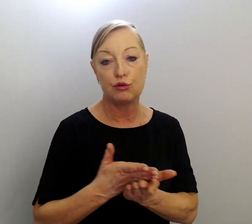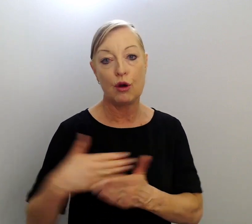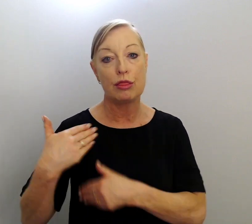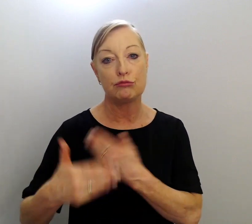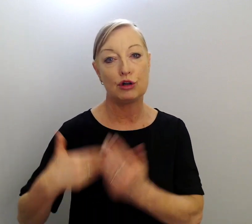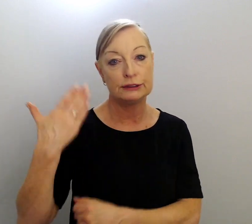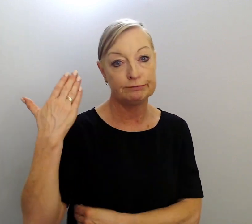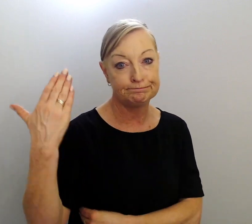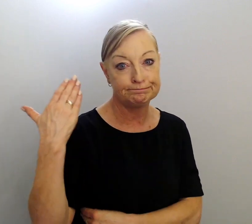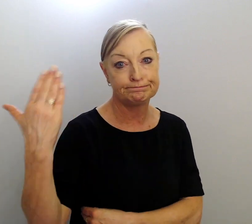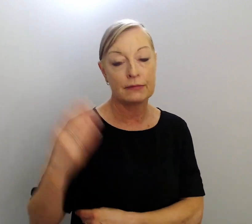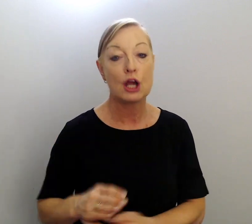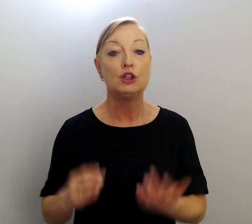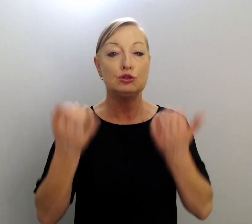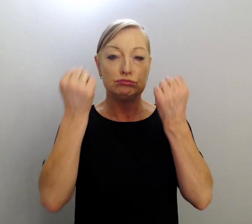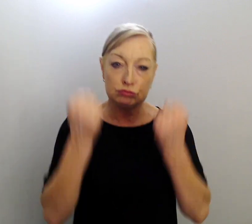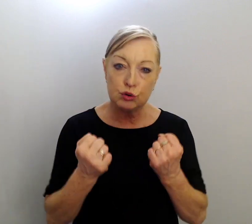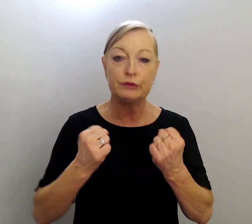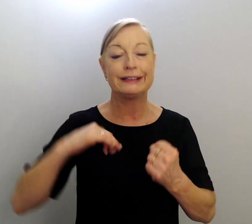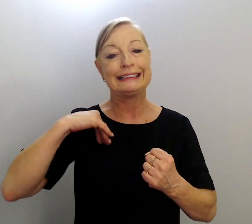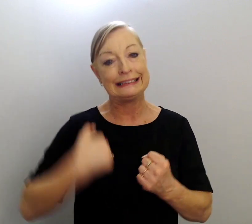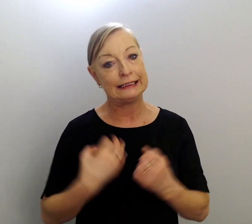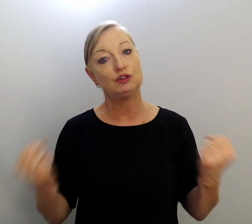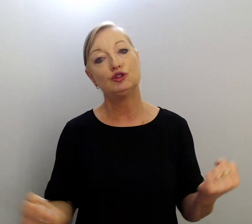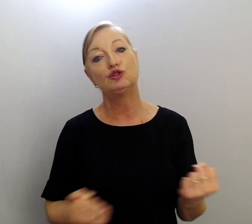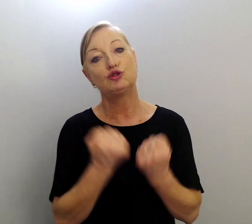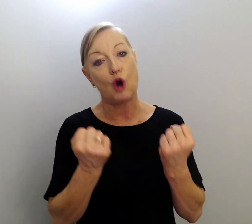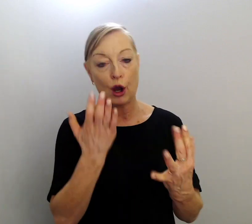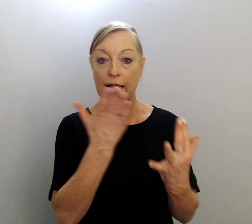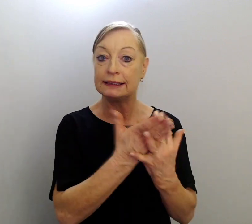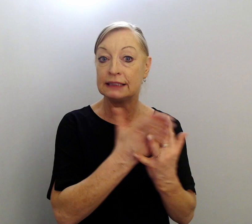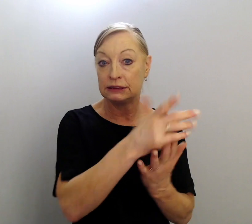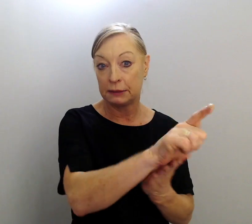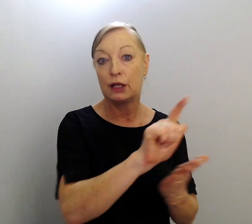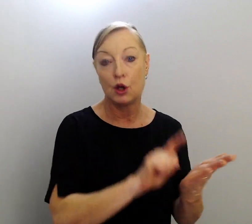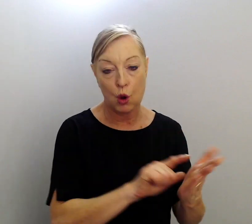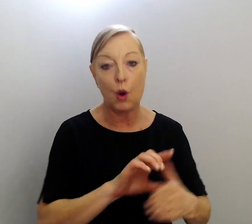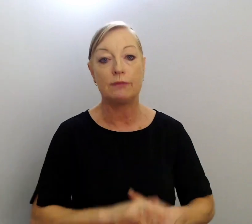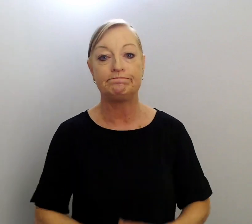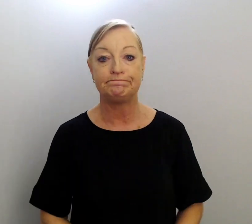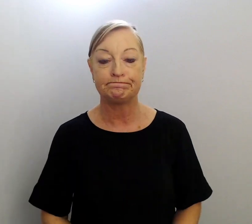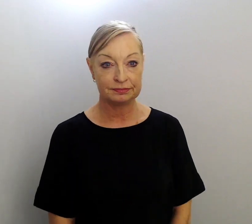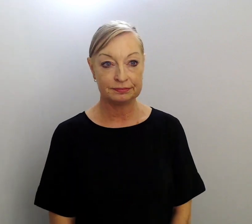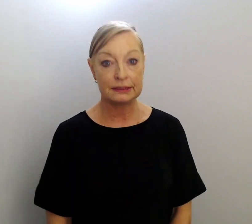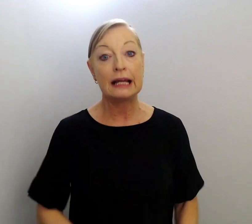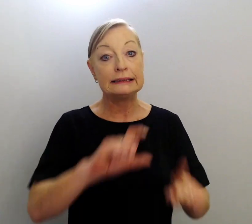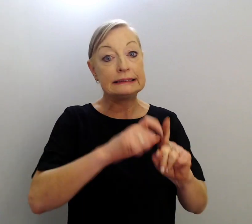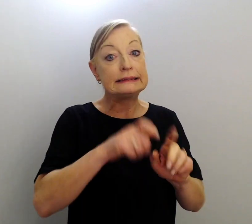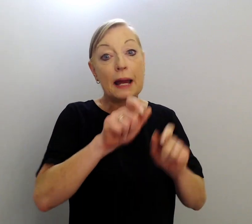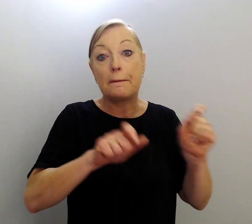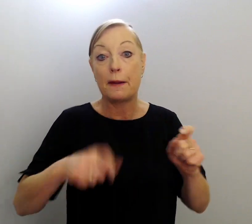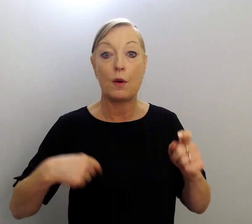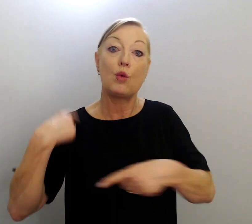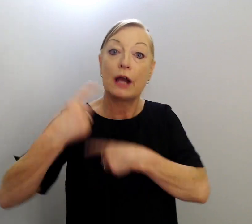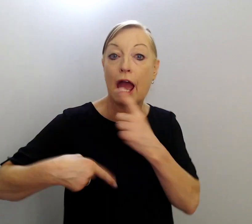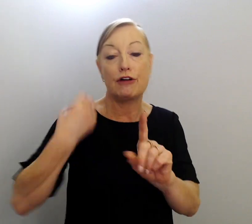hearings, demonstrating why we need a strong accessibility law. People with disabilities